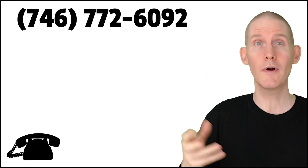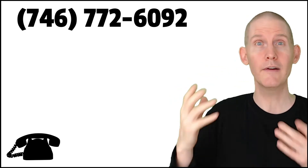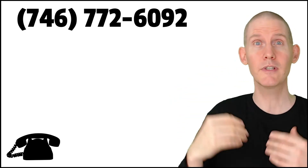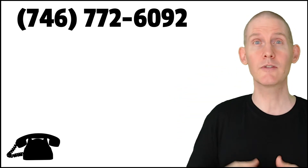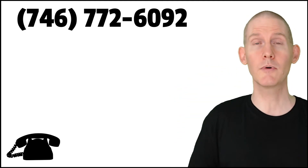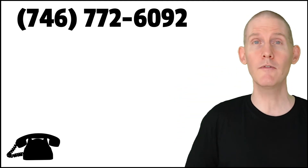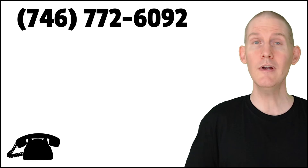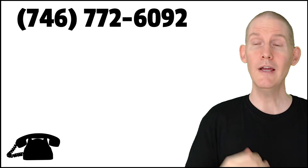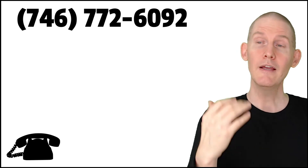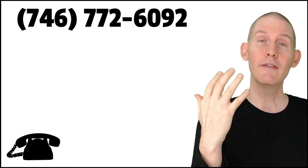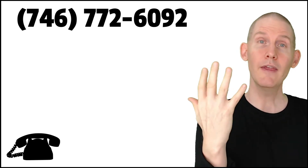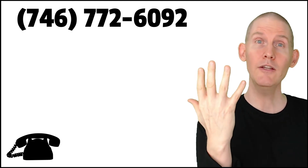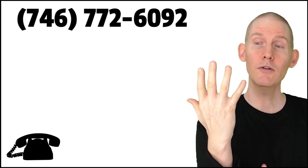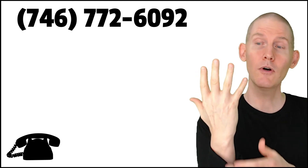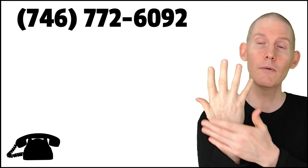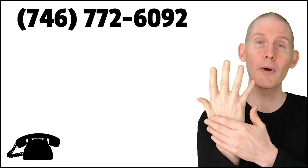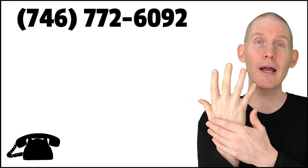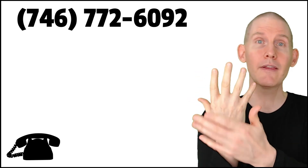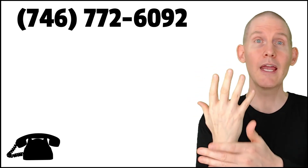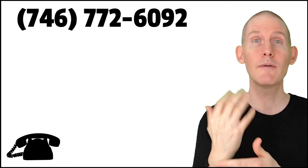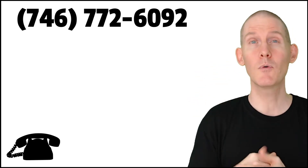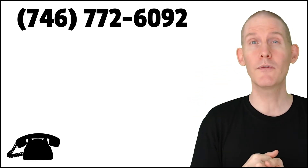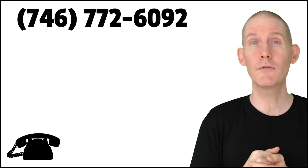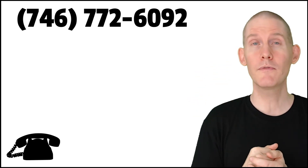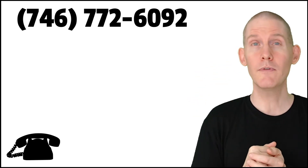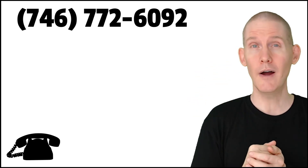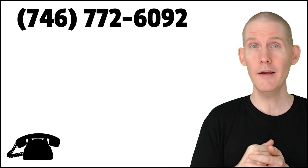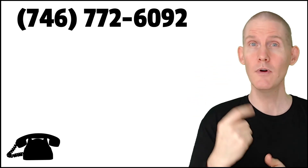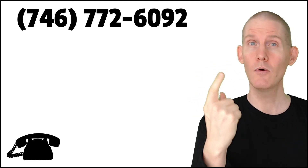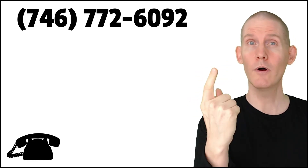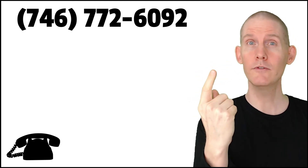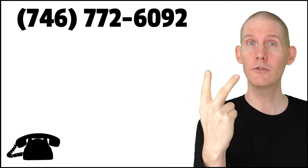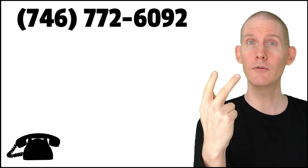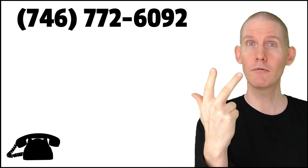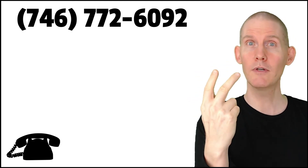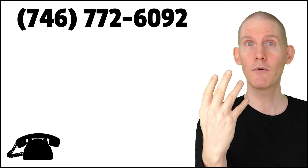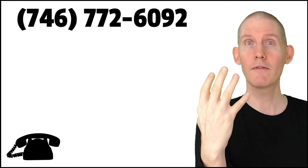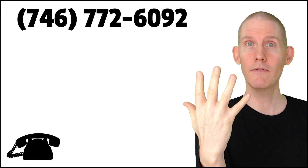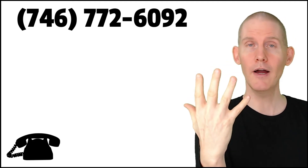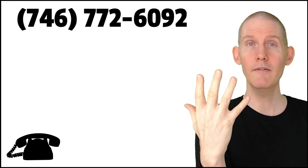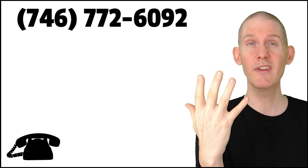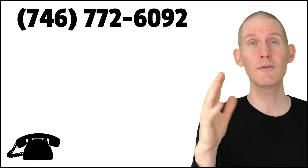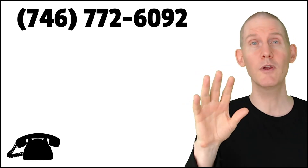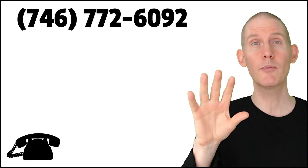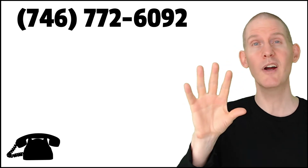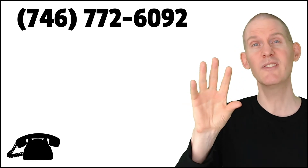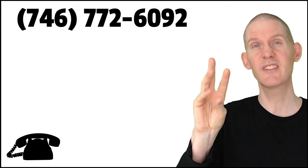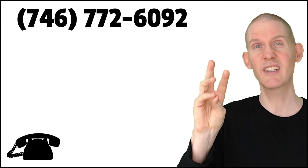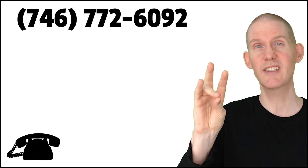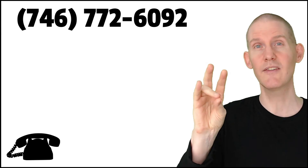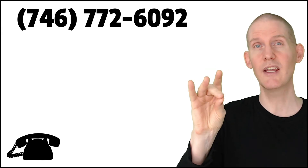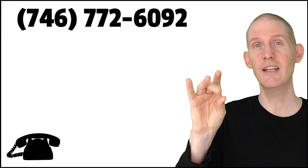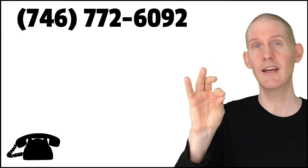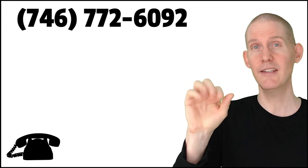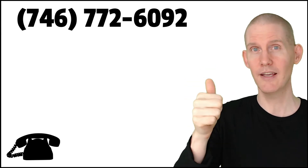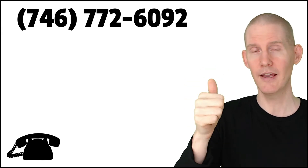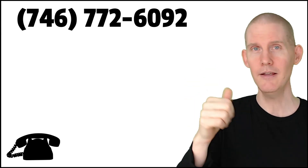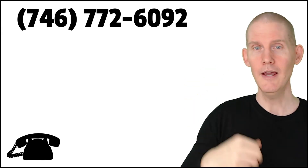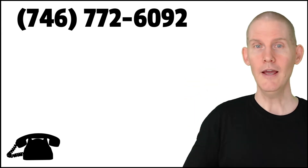6, whatever, then you'll go back of the hand for 1 through 5. 1, 2, 3, 4, 5. Then you'll flip around 6, 7, 8, 9, 10.